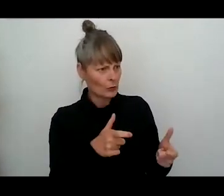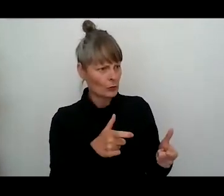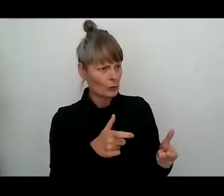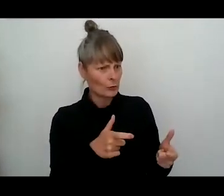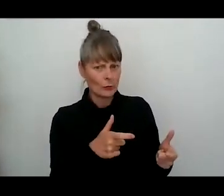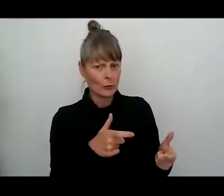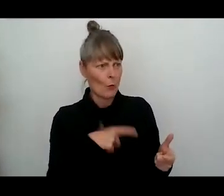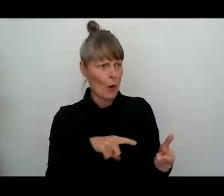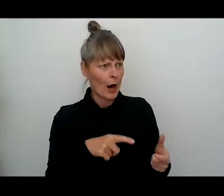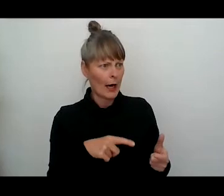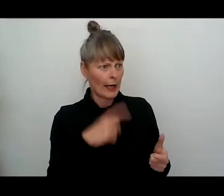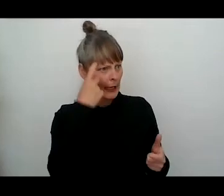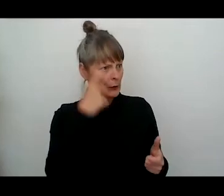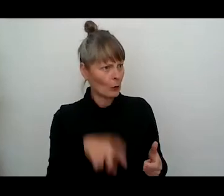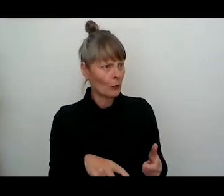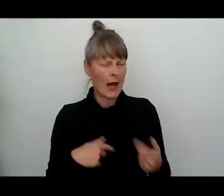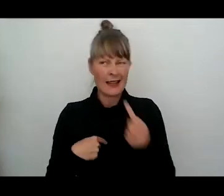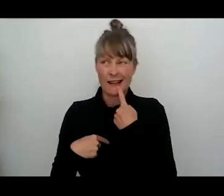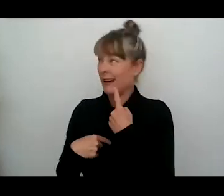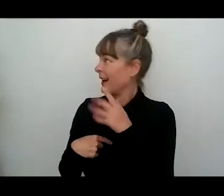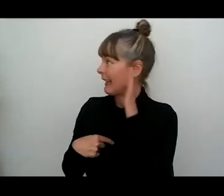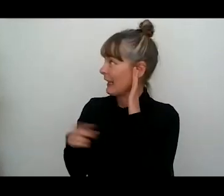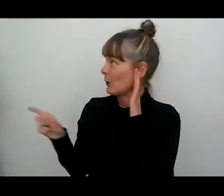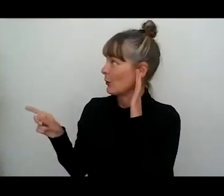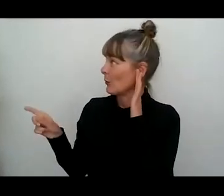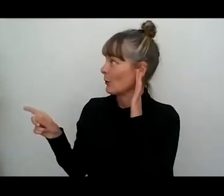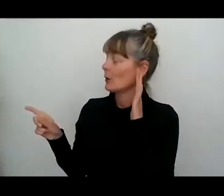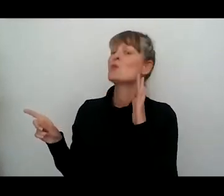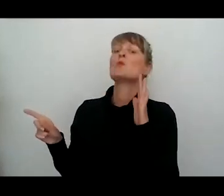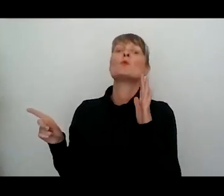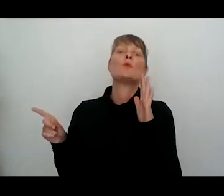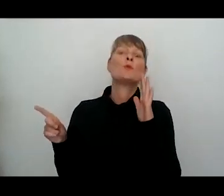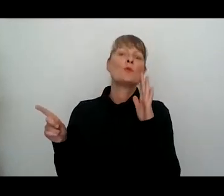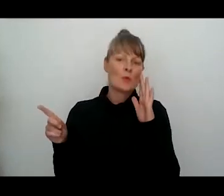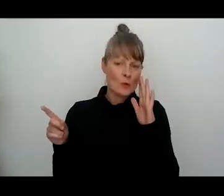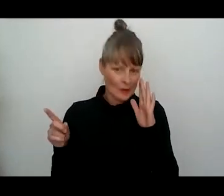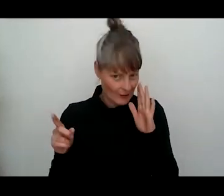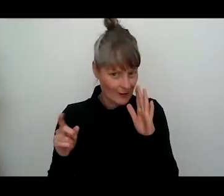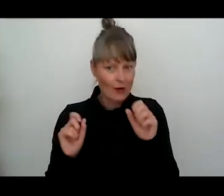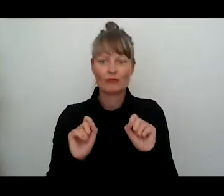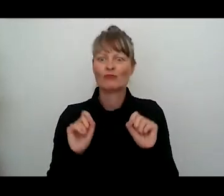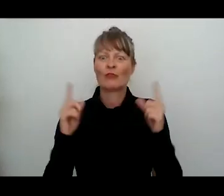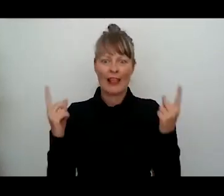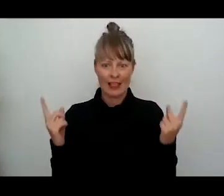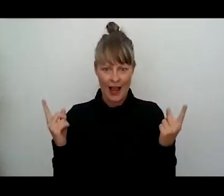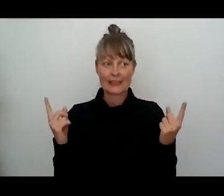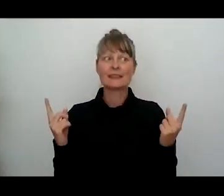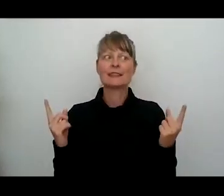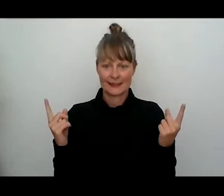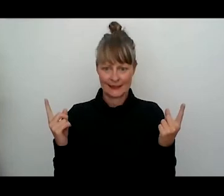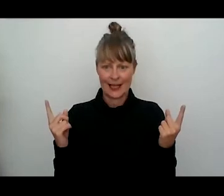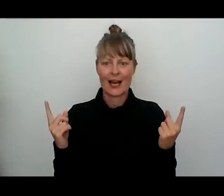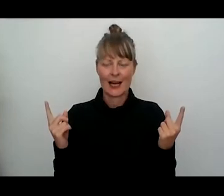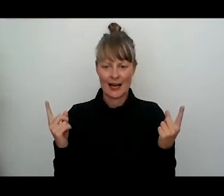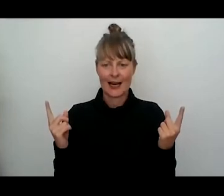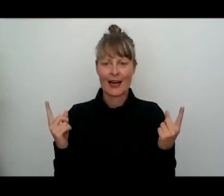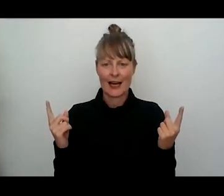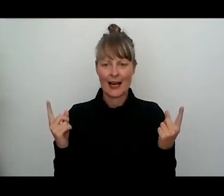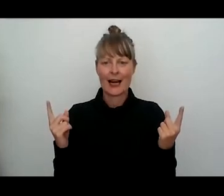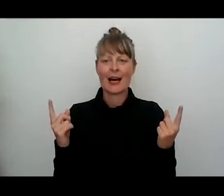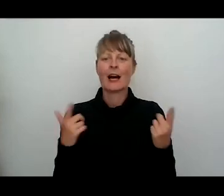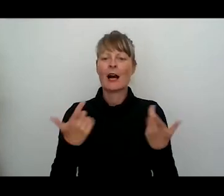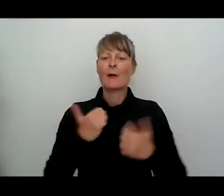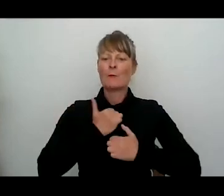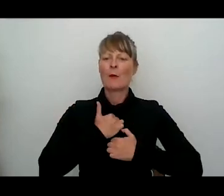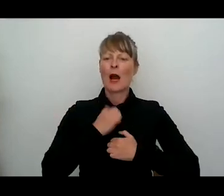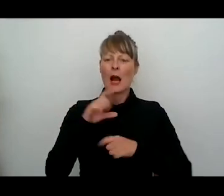come? It's like, well, I didn't hear you. And that was a big red flag for her, because you see in our Southeast Asian kind of